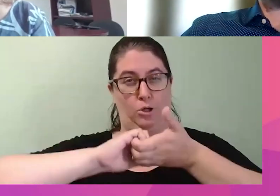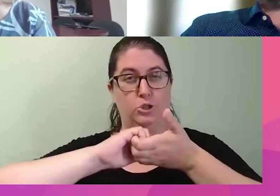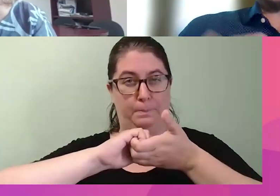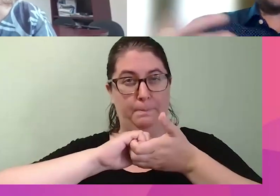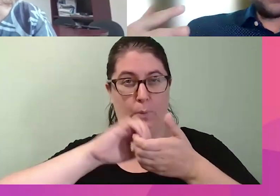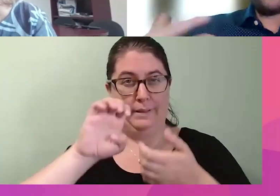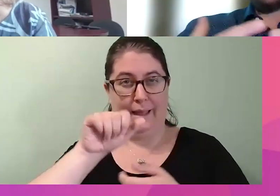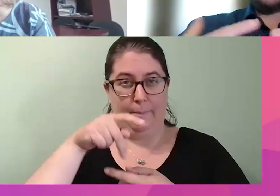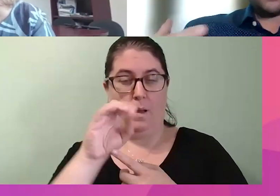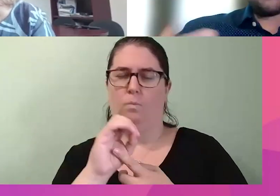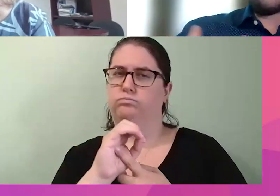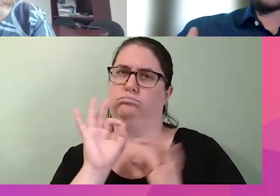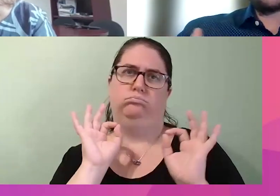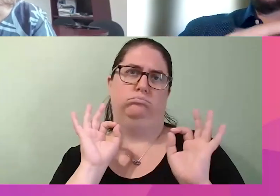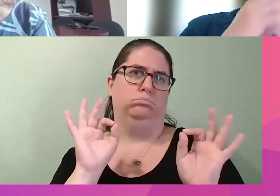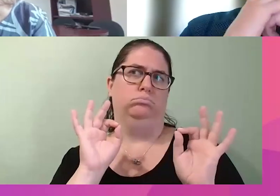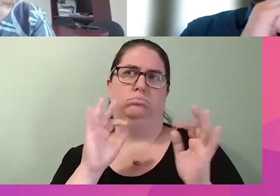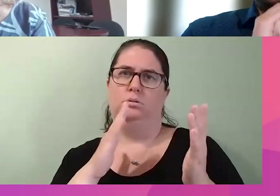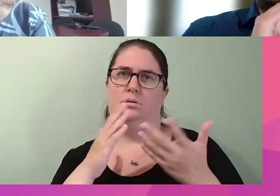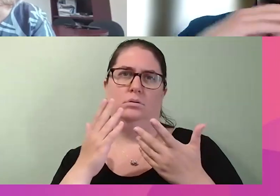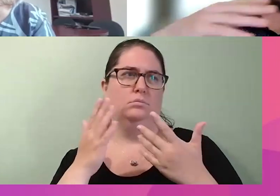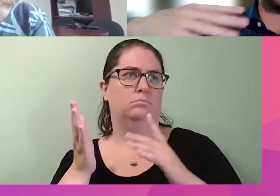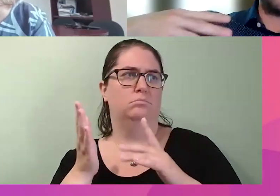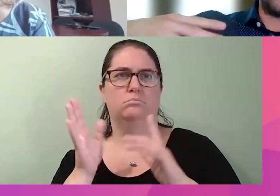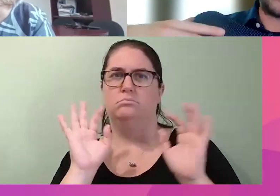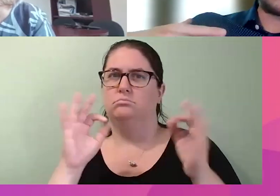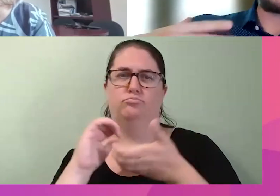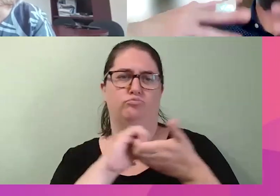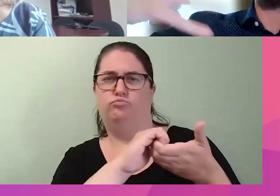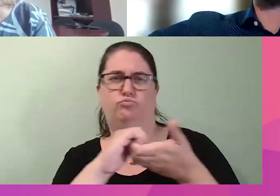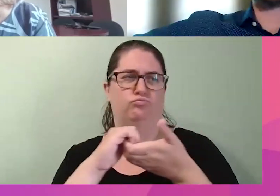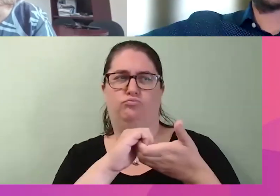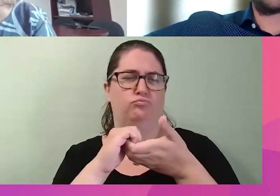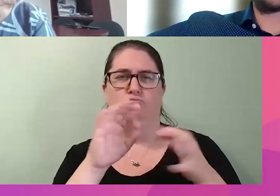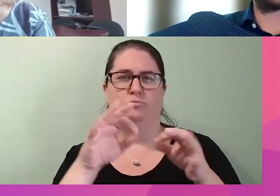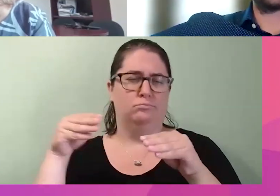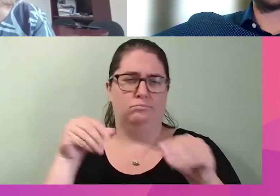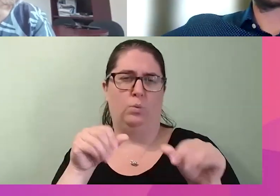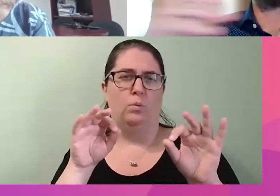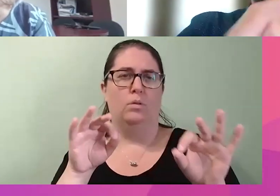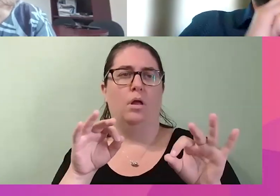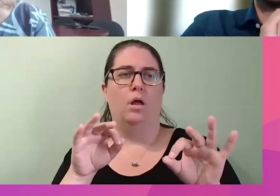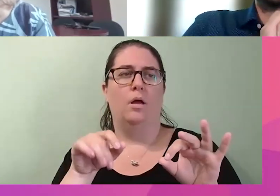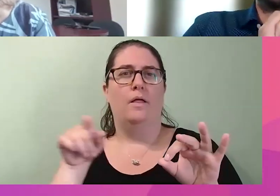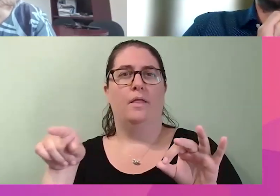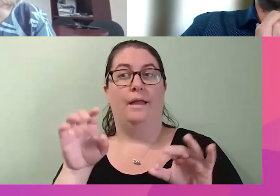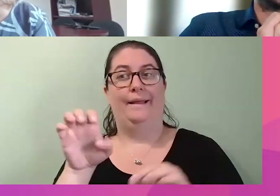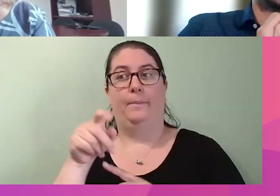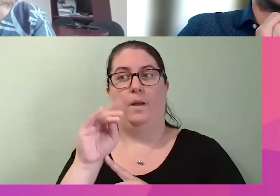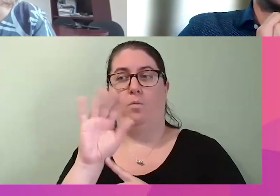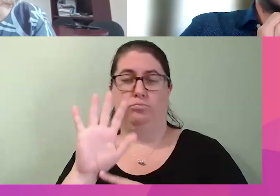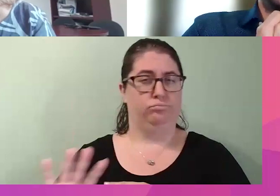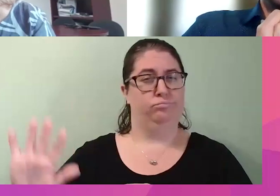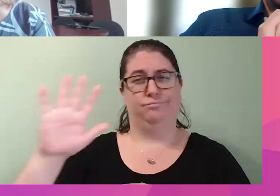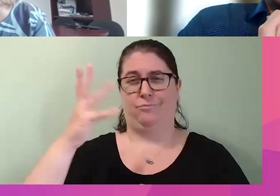has been, I think, very like complementary, because EAPO has this very deep and extensive sense of reach across the entire province